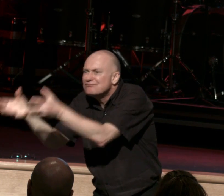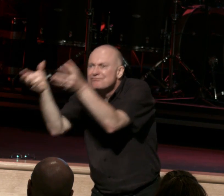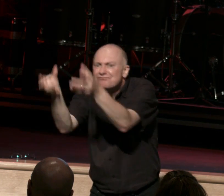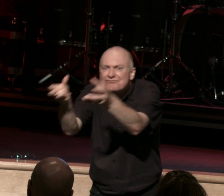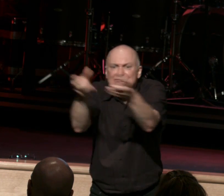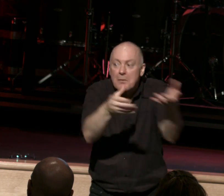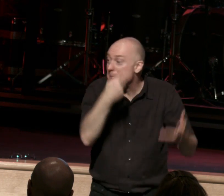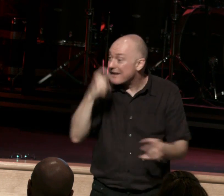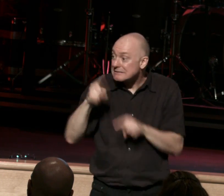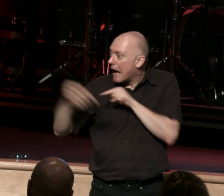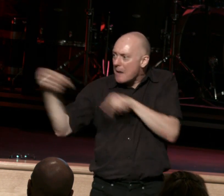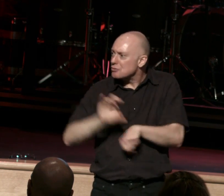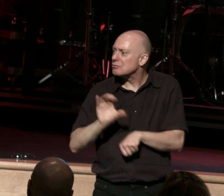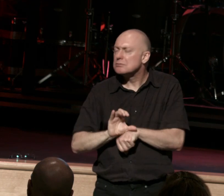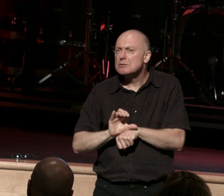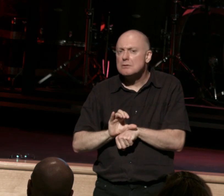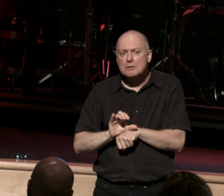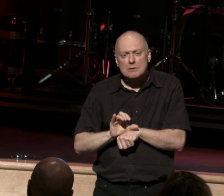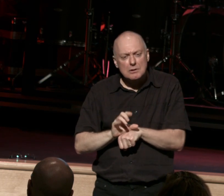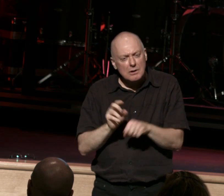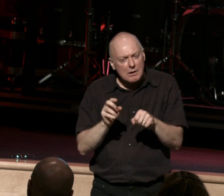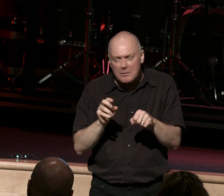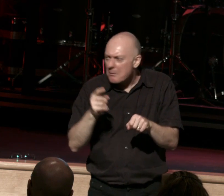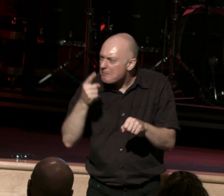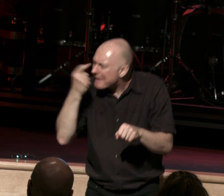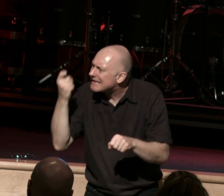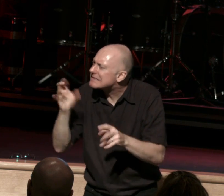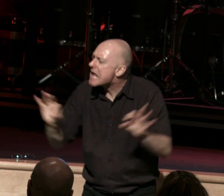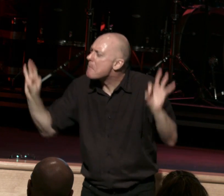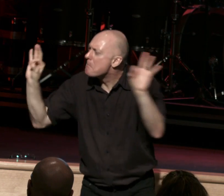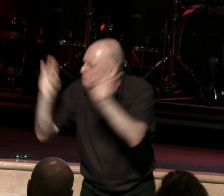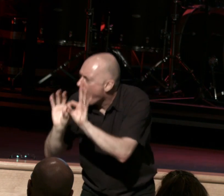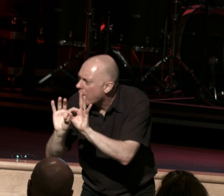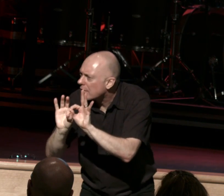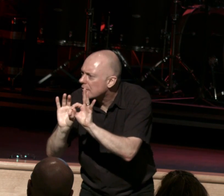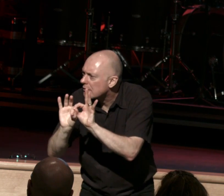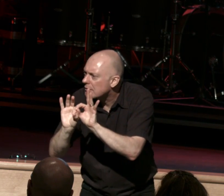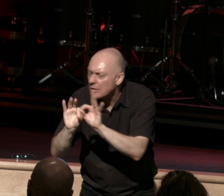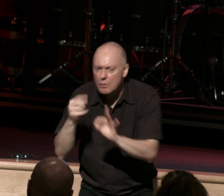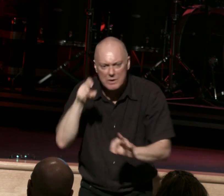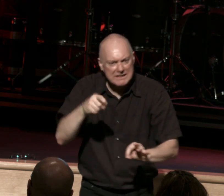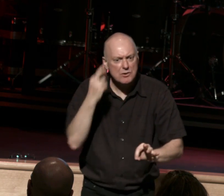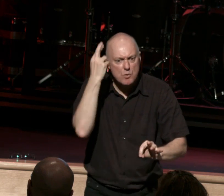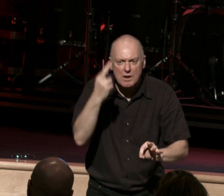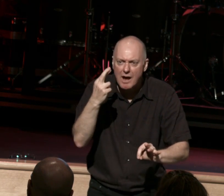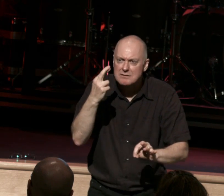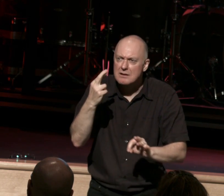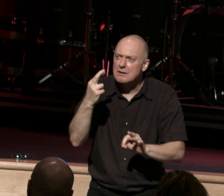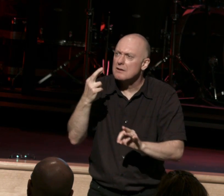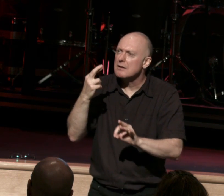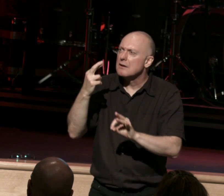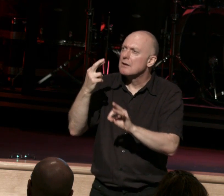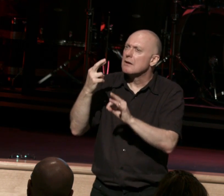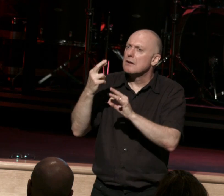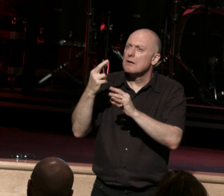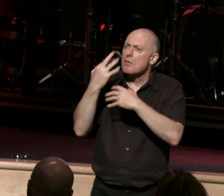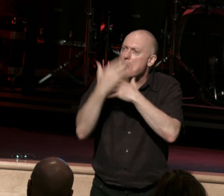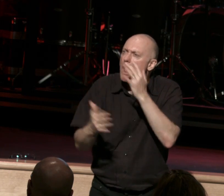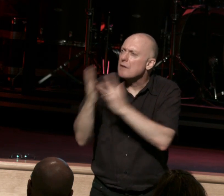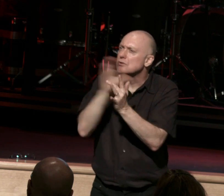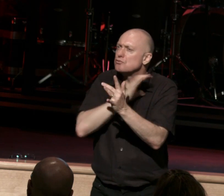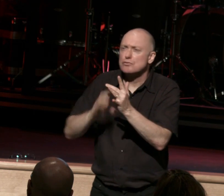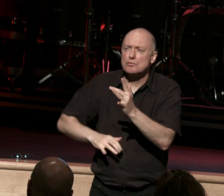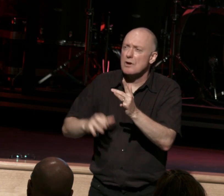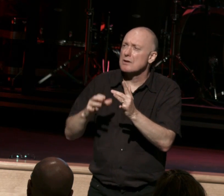to the people who could not make it is a symbol of how important this was, that we are reminded as to the theology of the blood of Jesus Christ